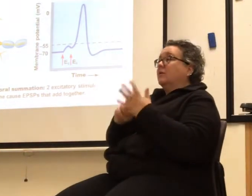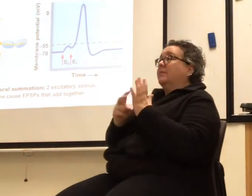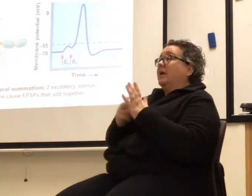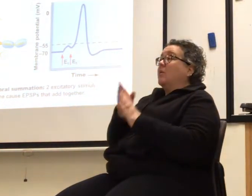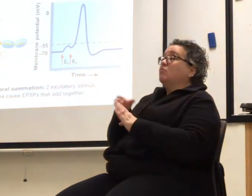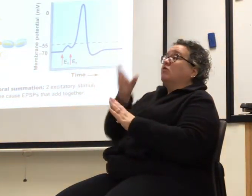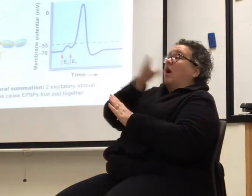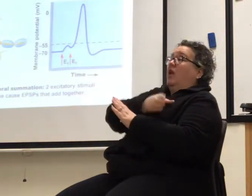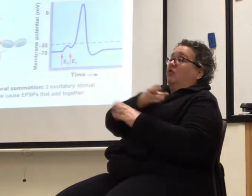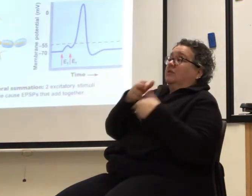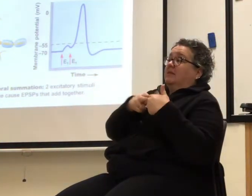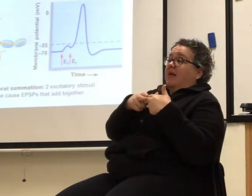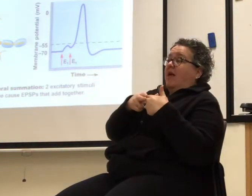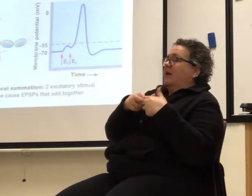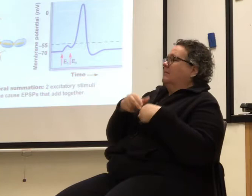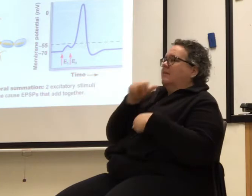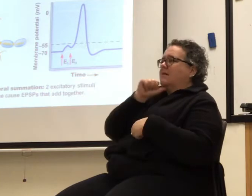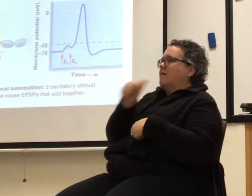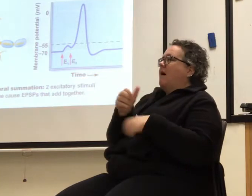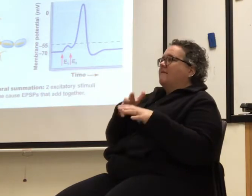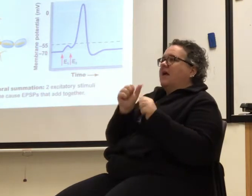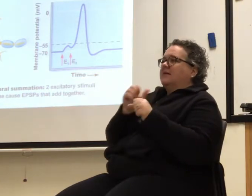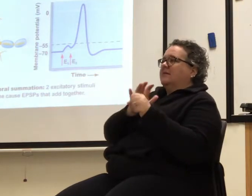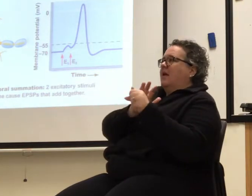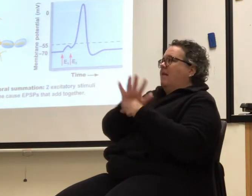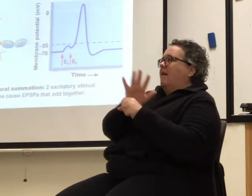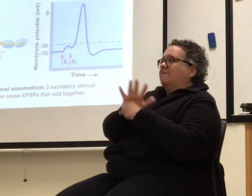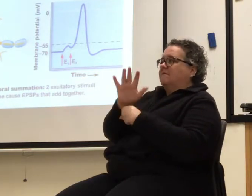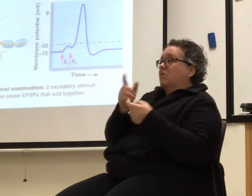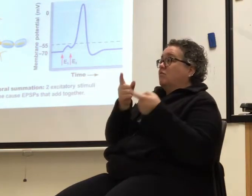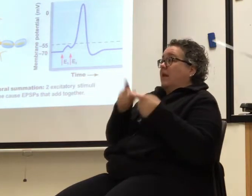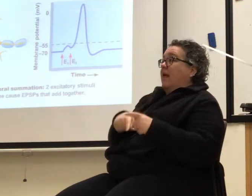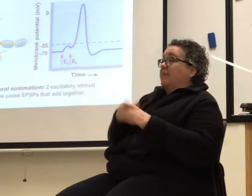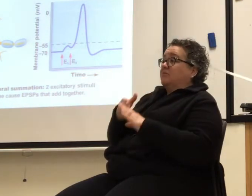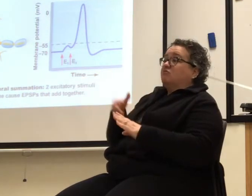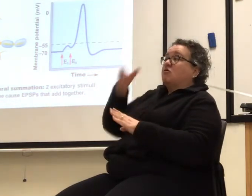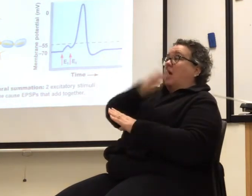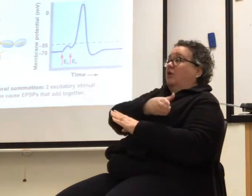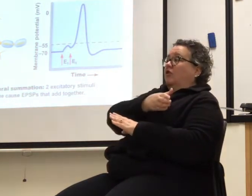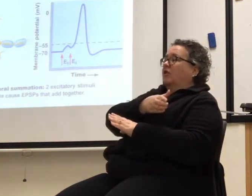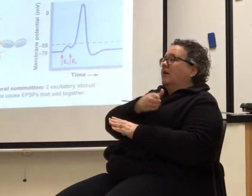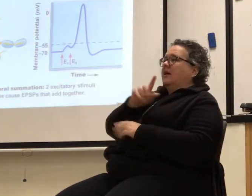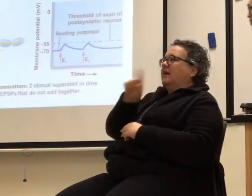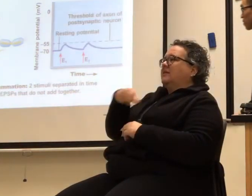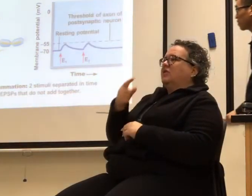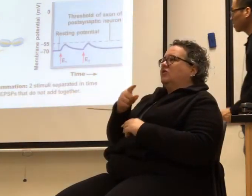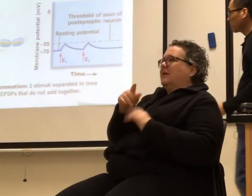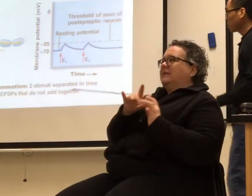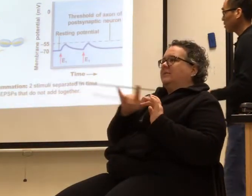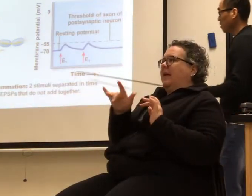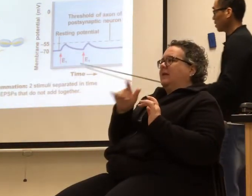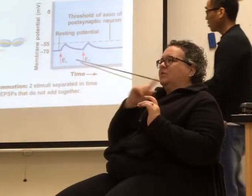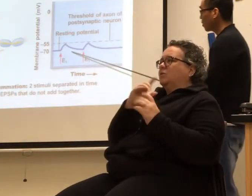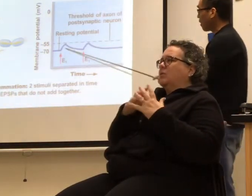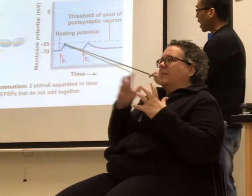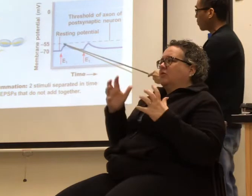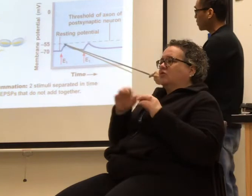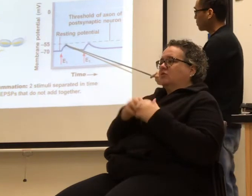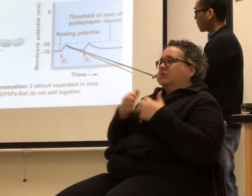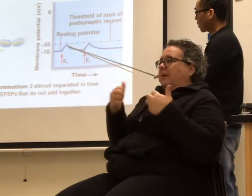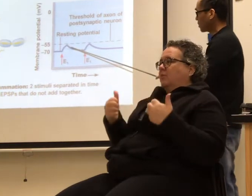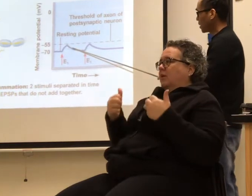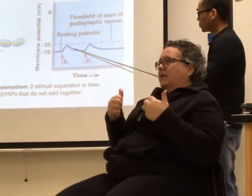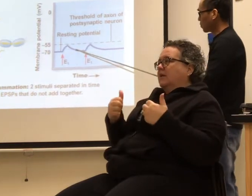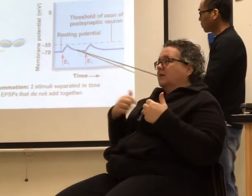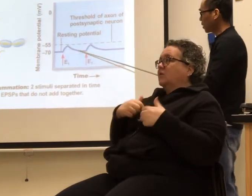prior slide wasn't quite fast enough. What happened prior was you just spaced them. You allowed